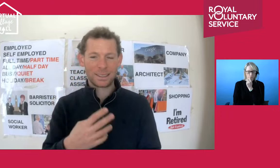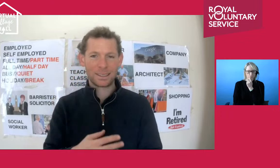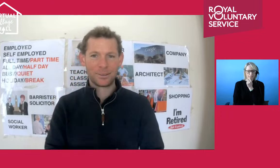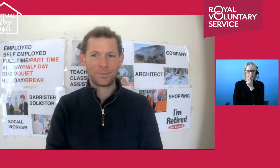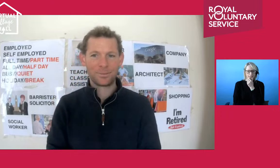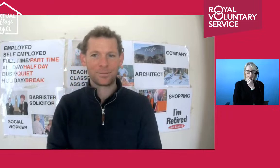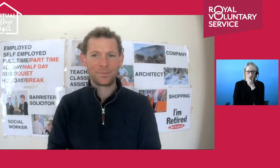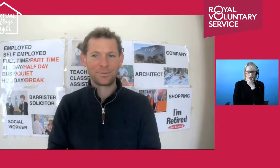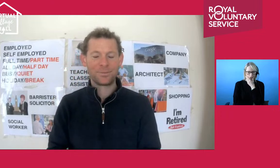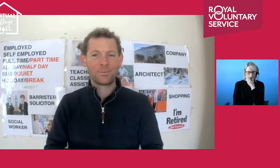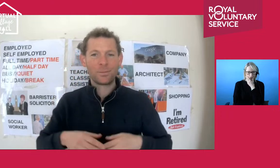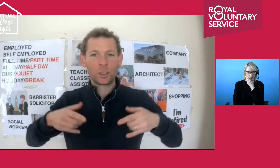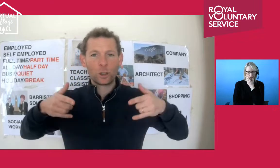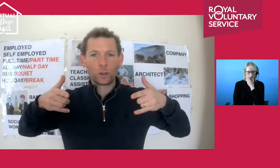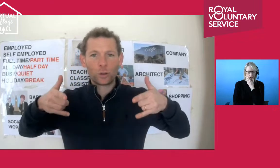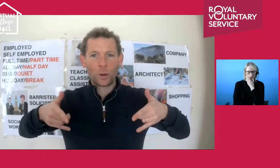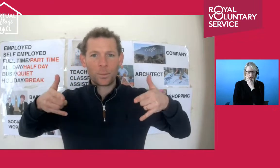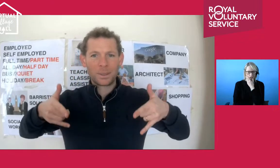Number 3.